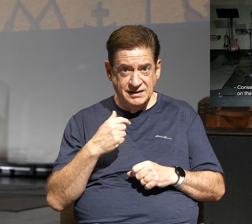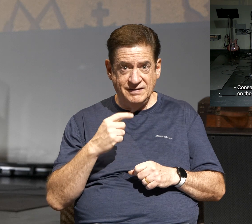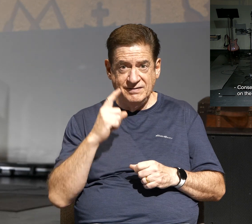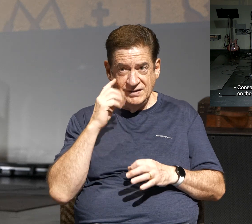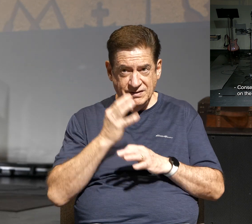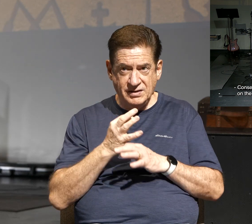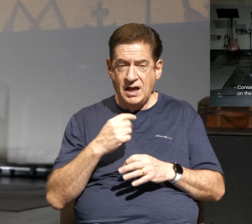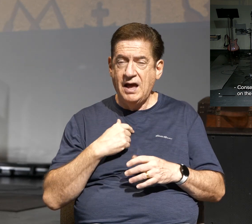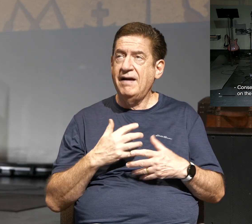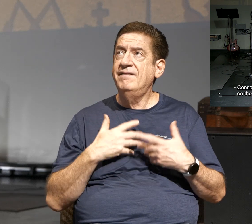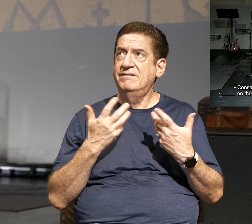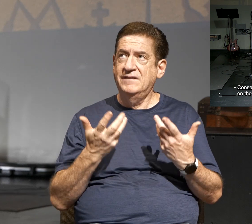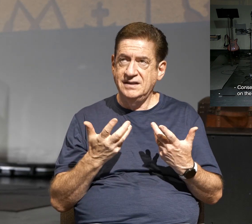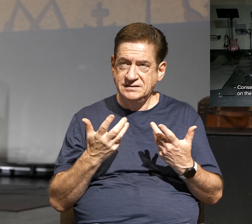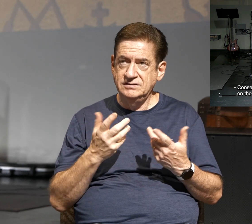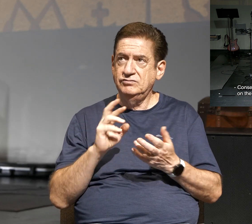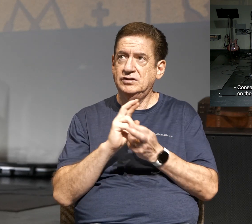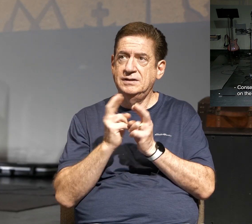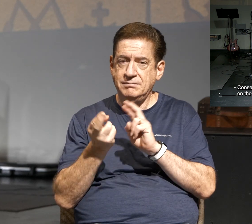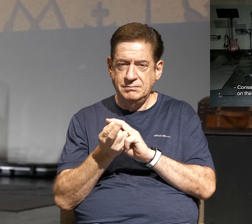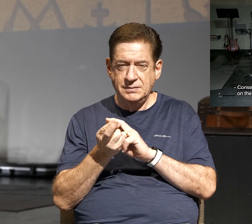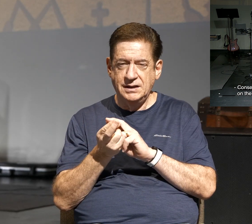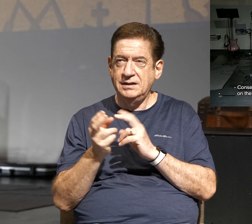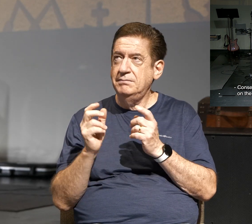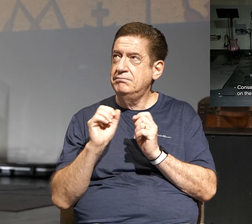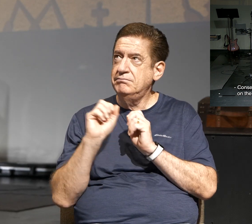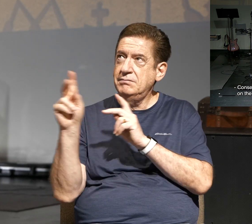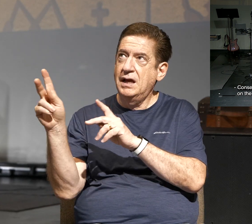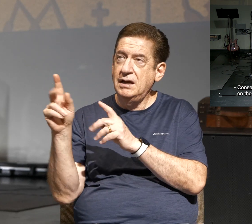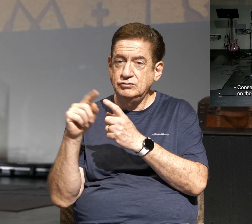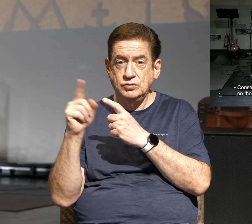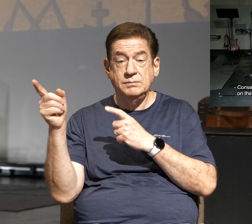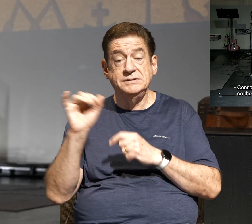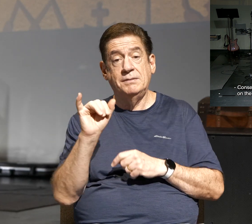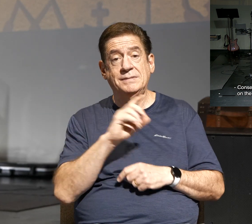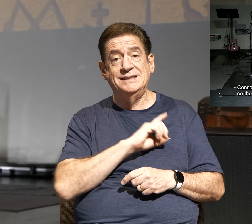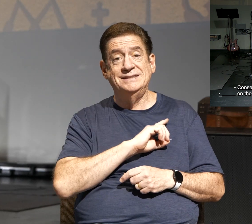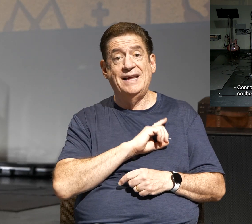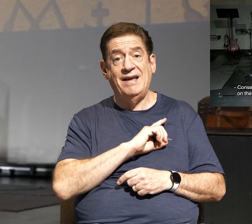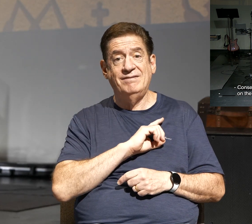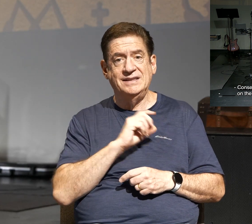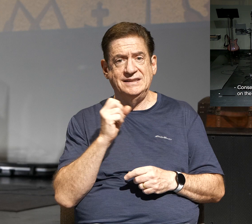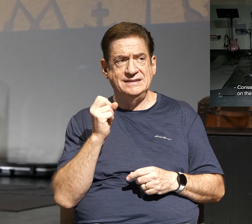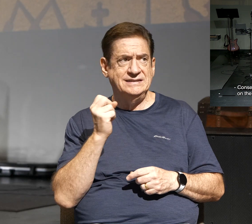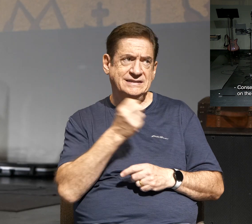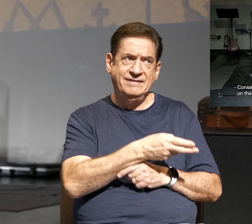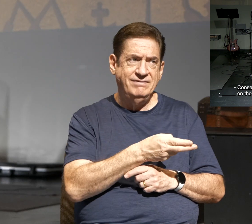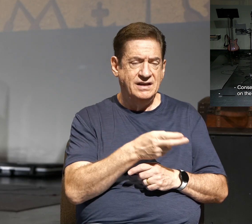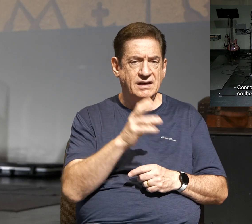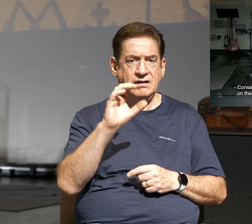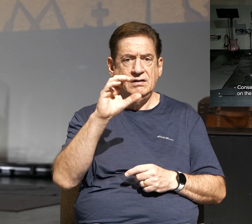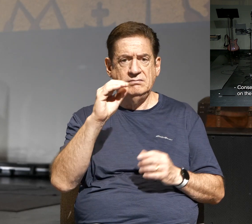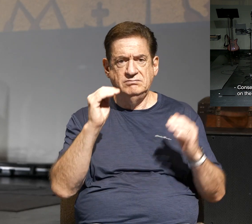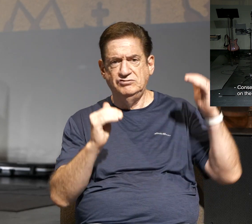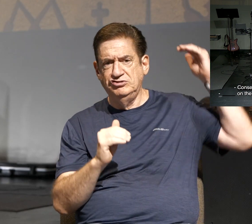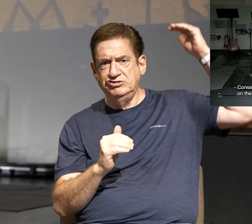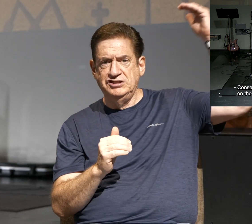I repent, come back to him. And very, very similar to what David did. David defeated Goliath,